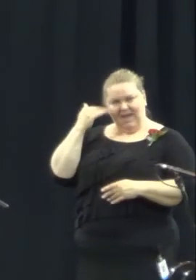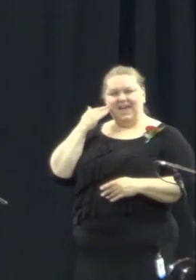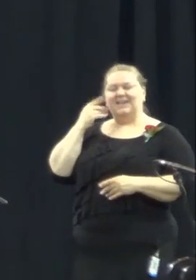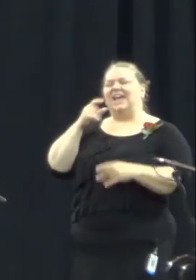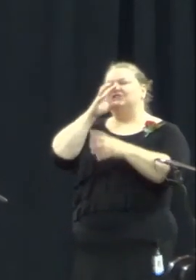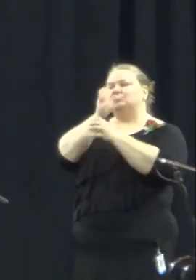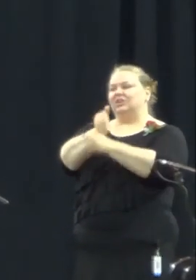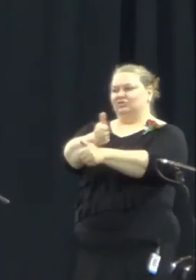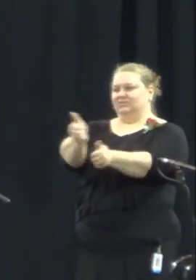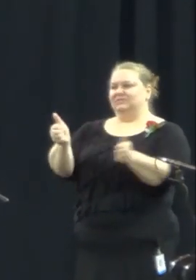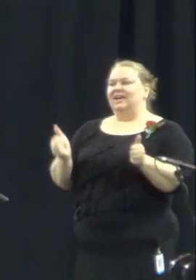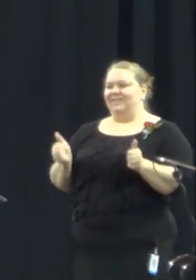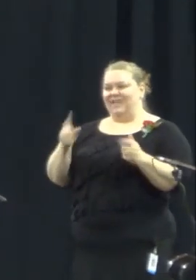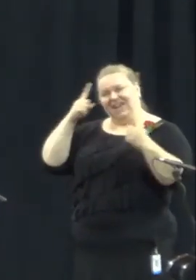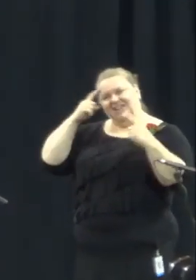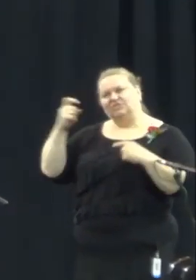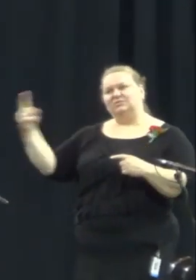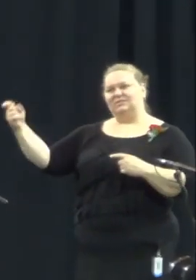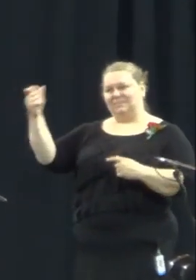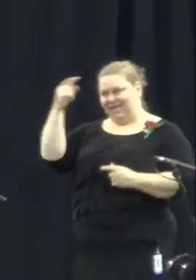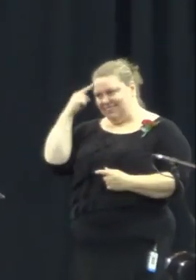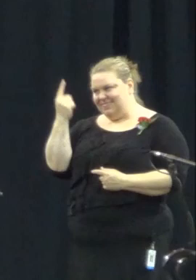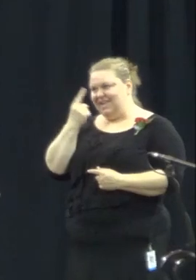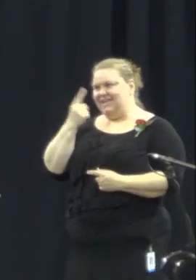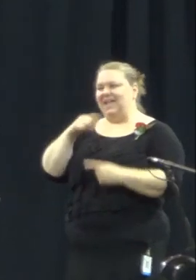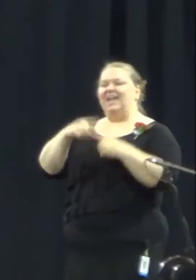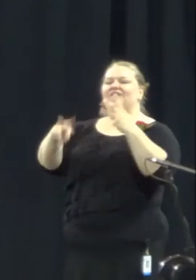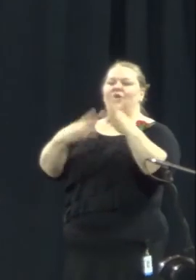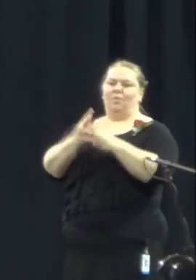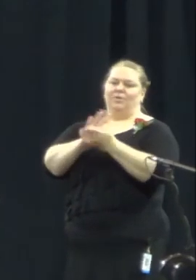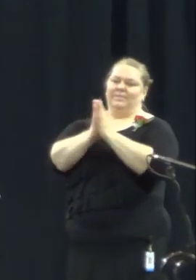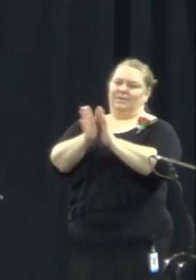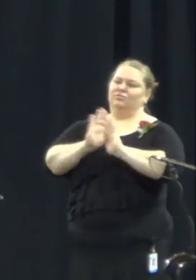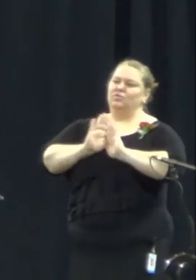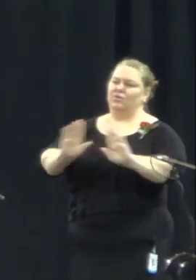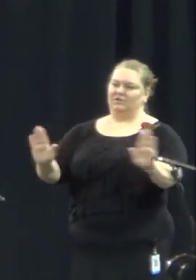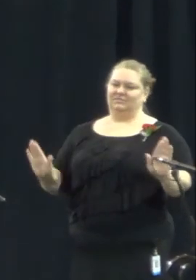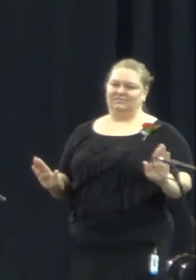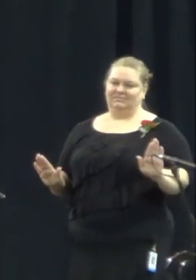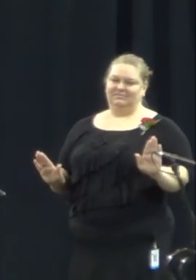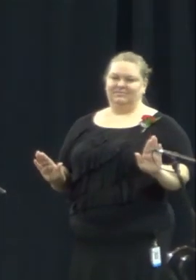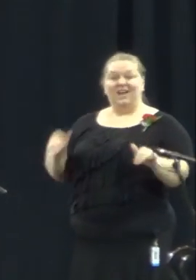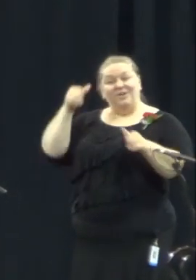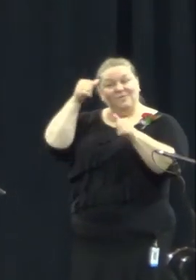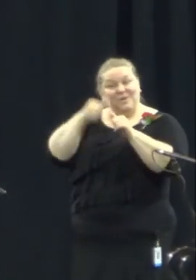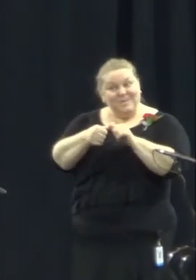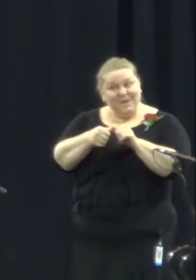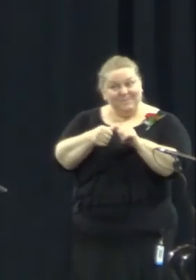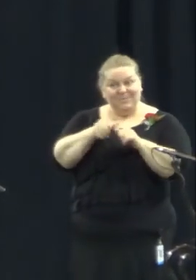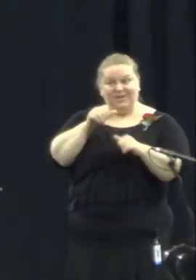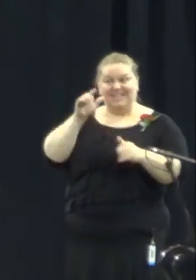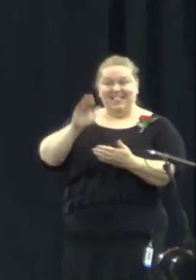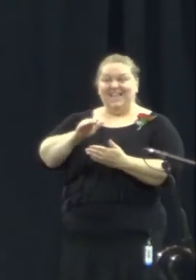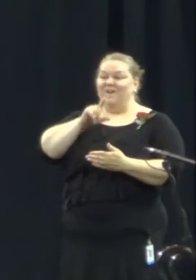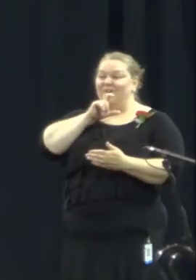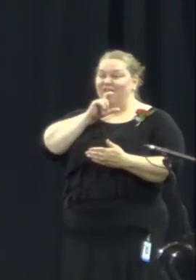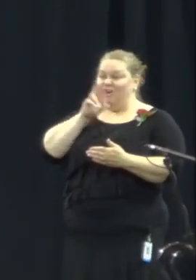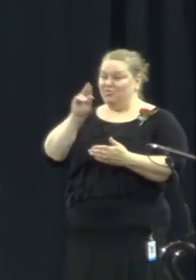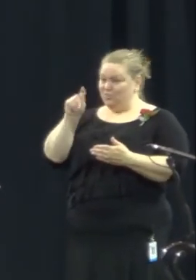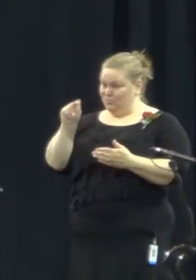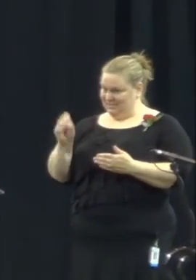trust yourself and dream and think, and the world will be yours. And always remember your little hog roots on which that promise has been